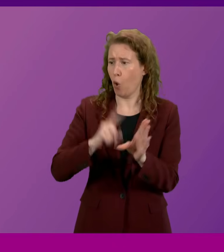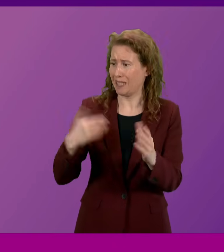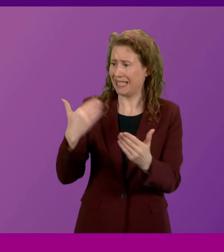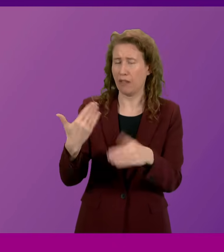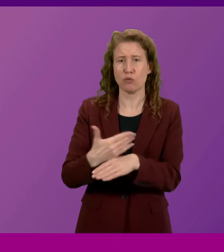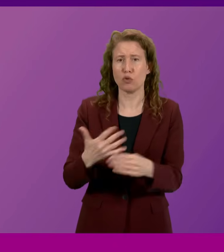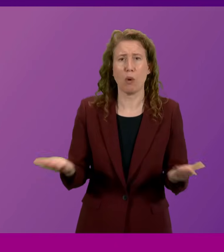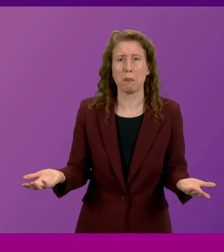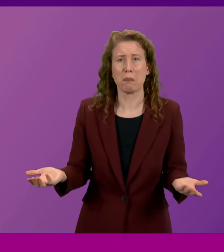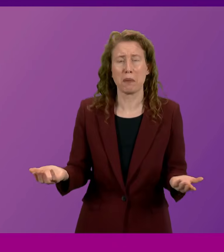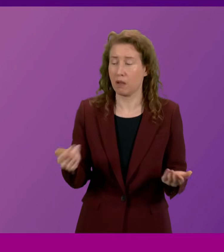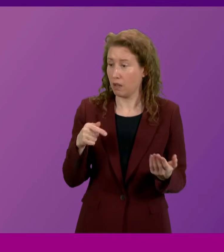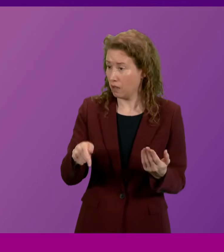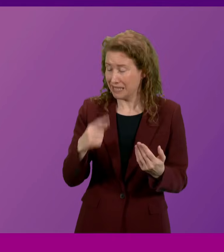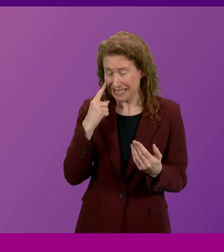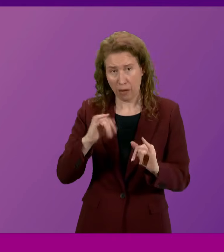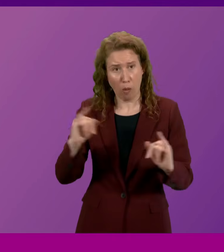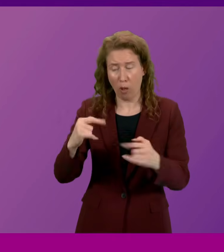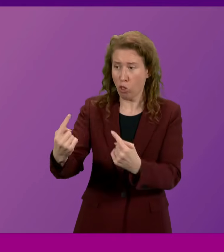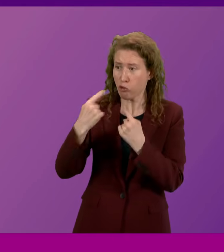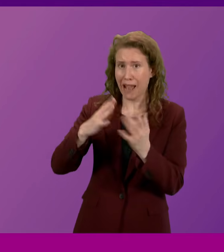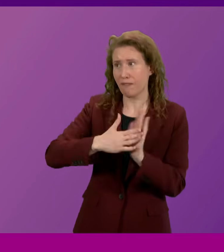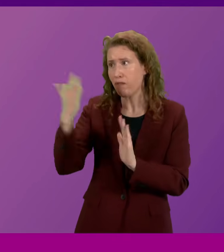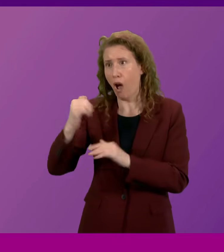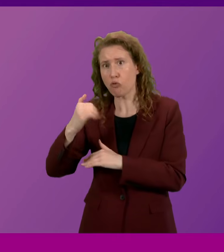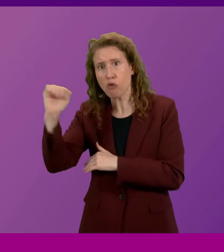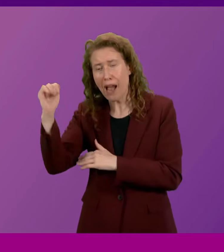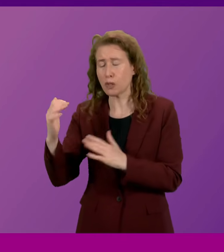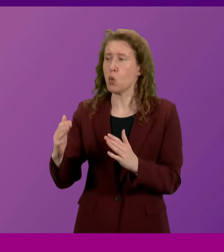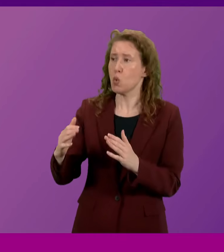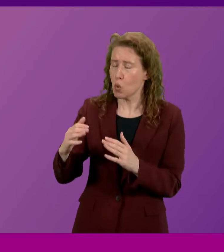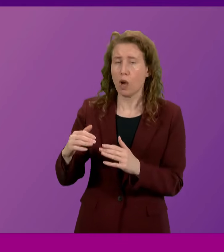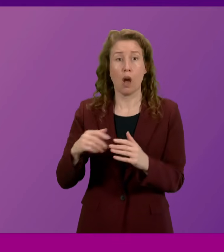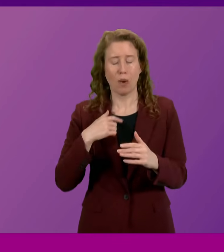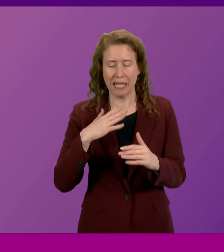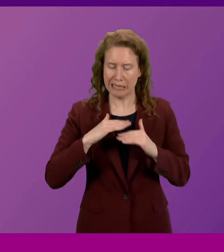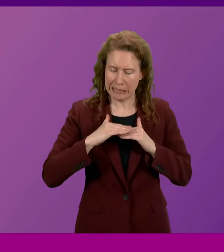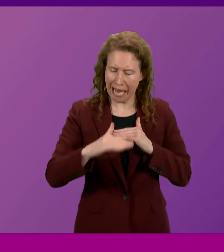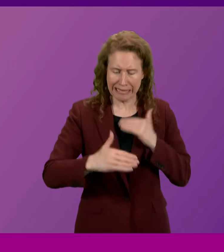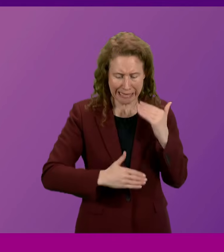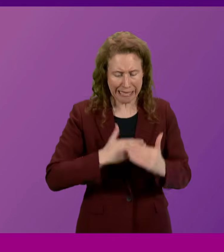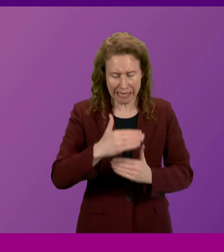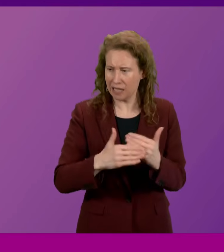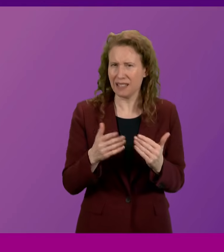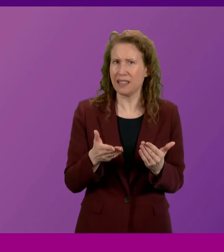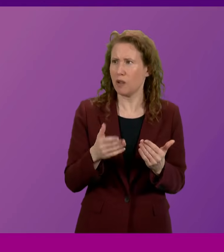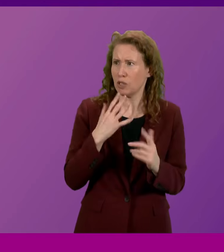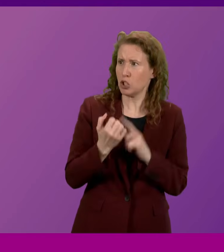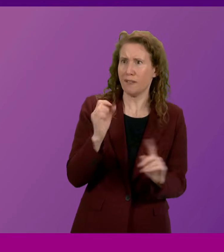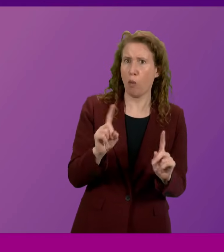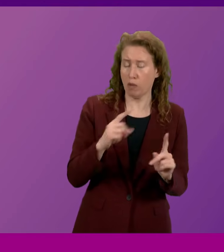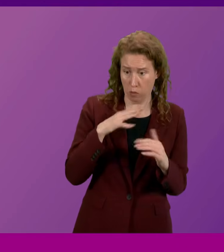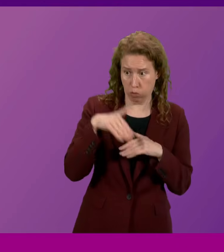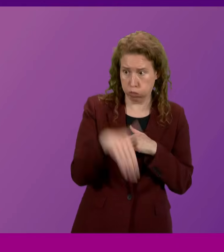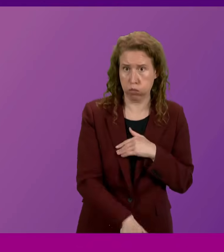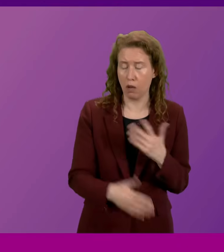the job. In the face of the threat from the far right, a steady-as-she-goes approach is a course to disaster. So does the First